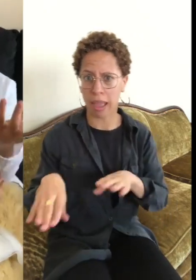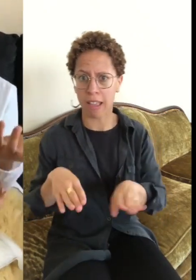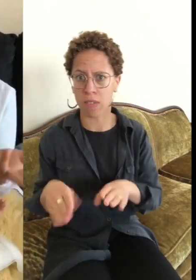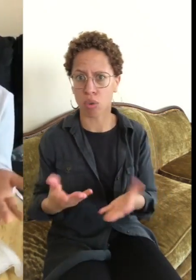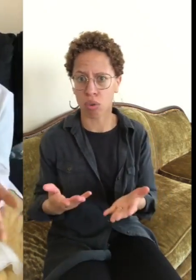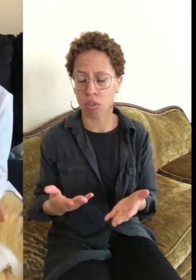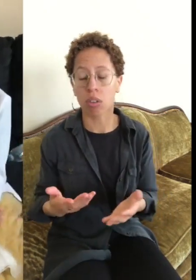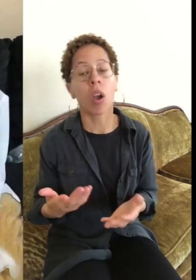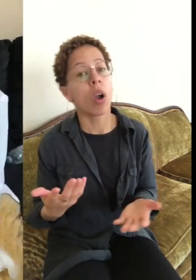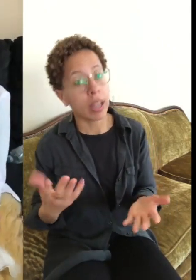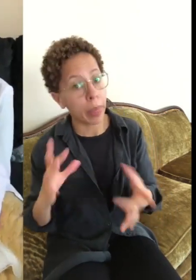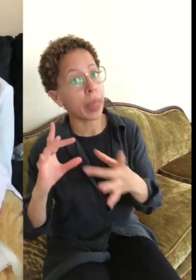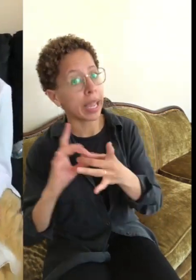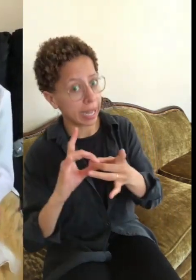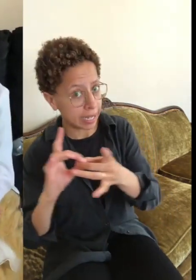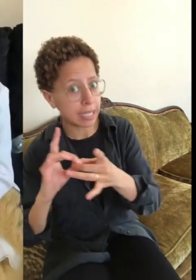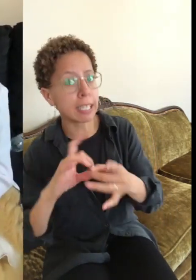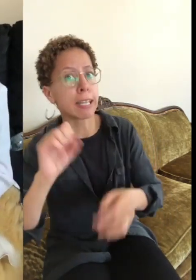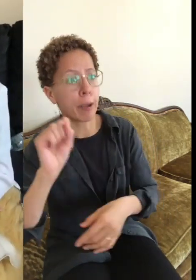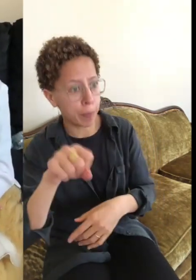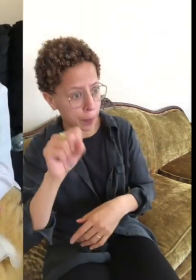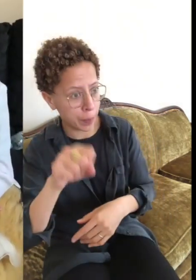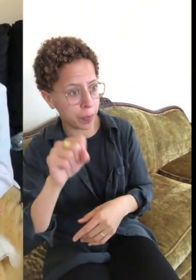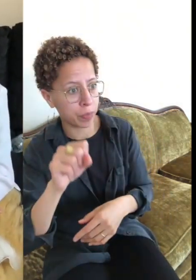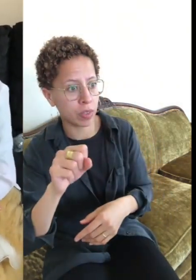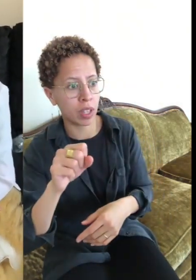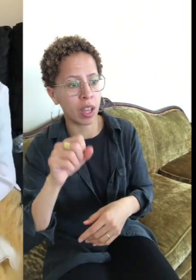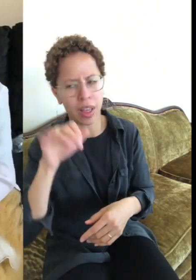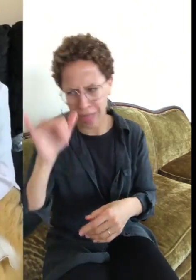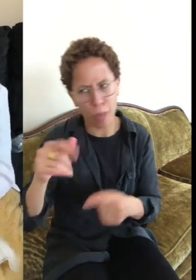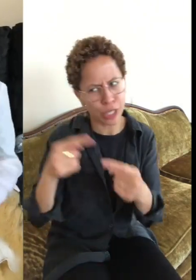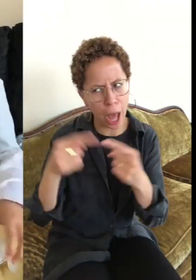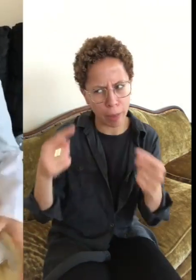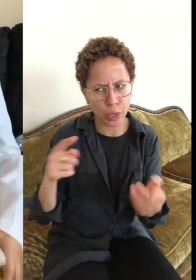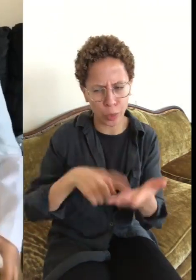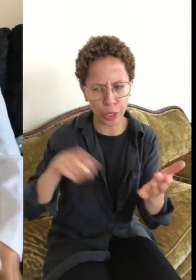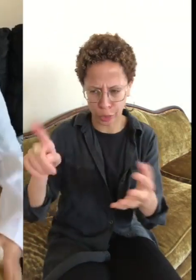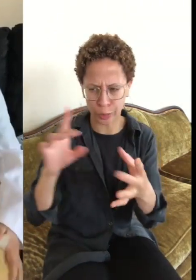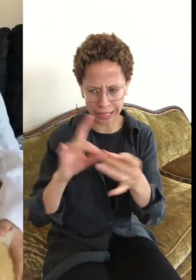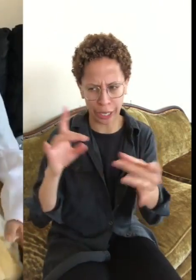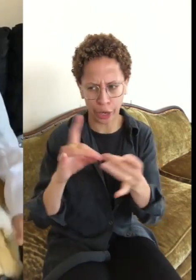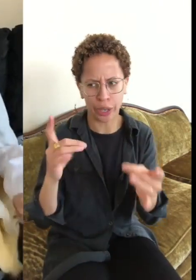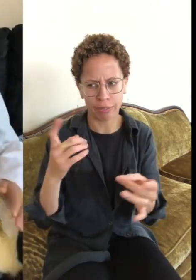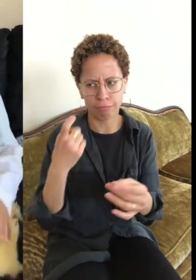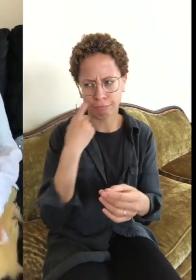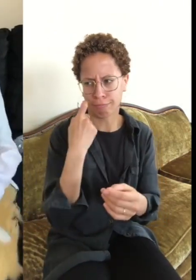was the opposite of what you said to me earlier. Which is what? That